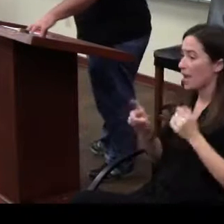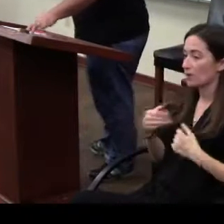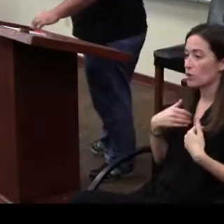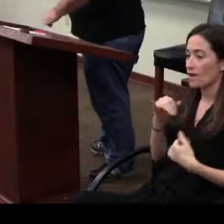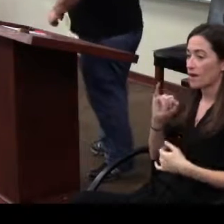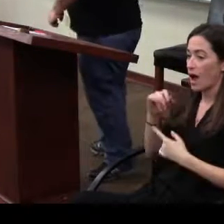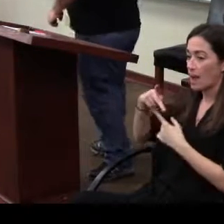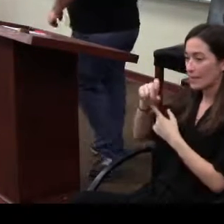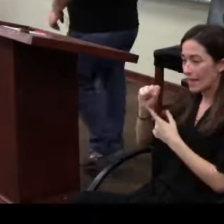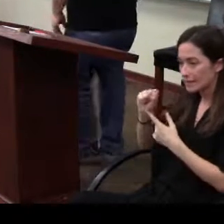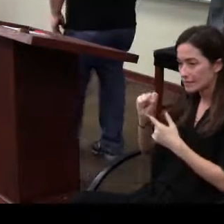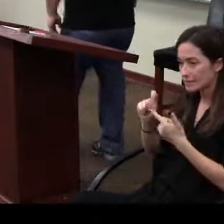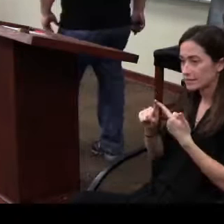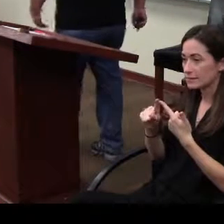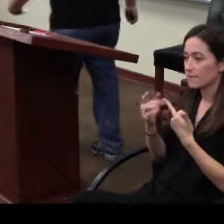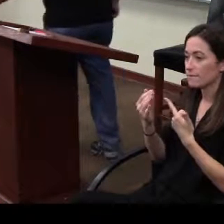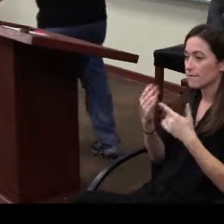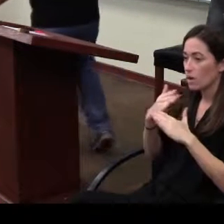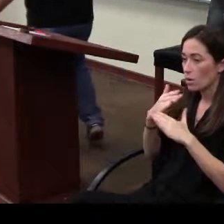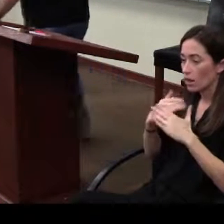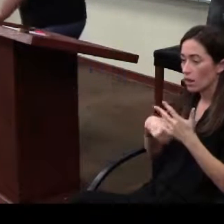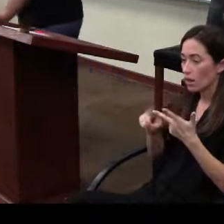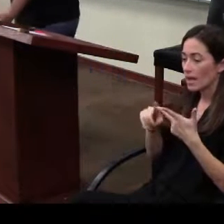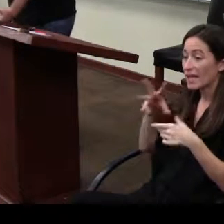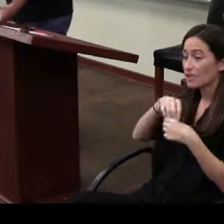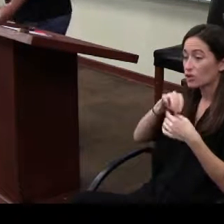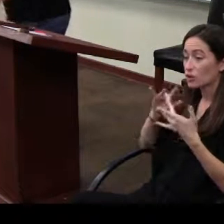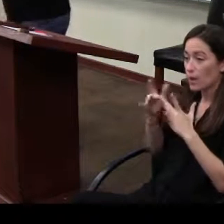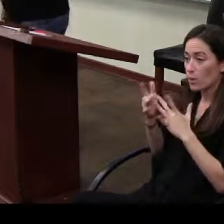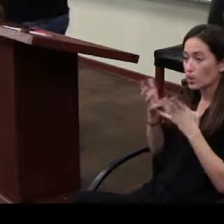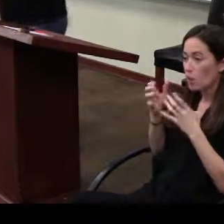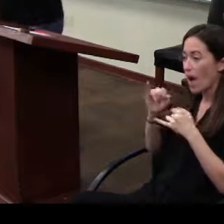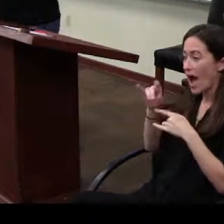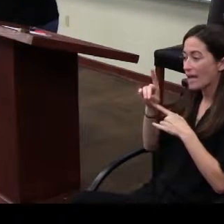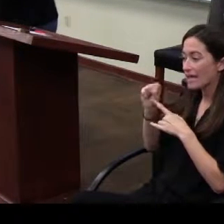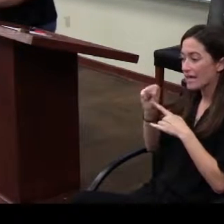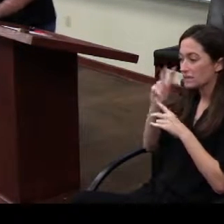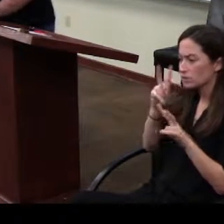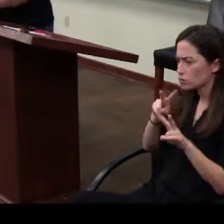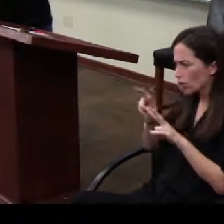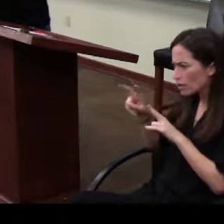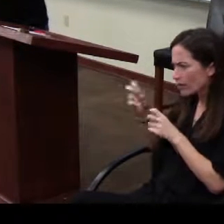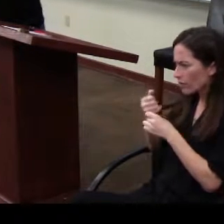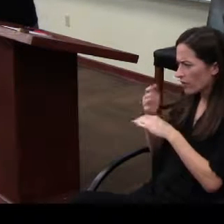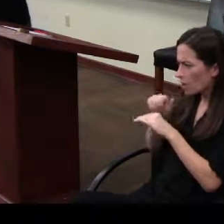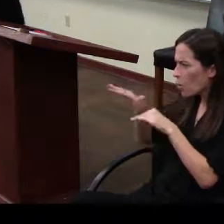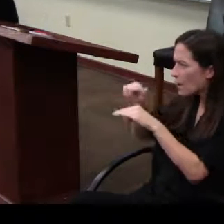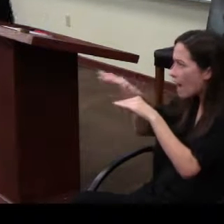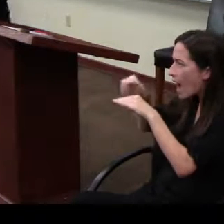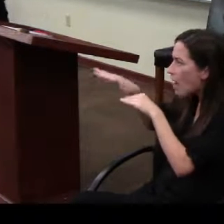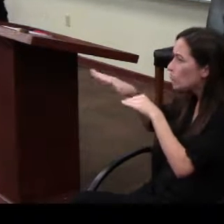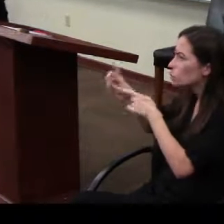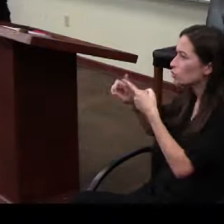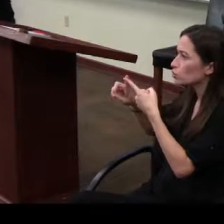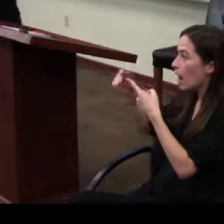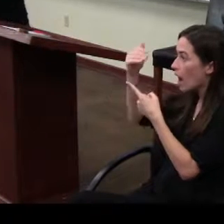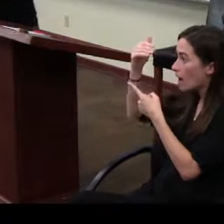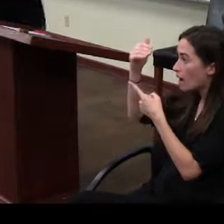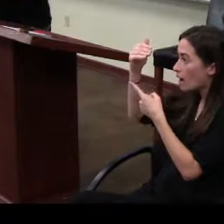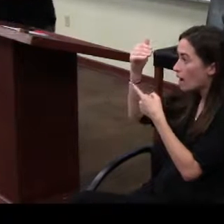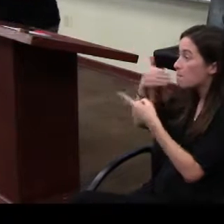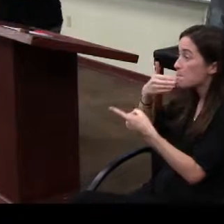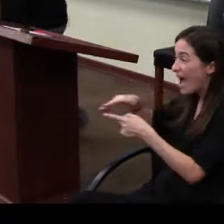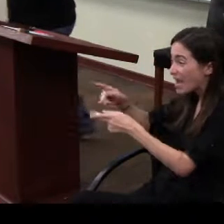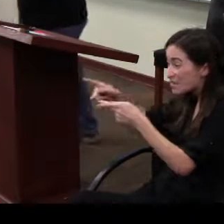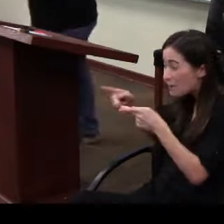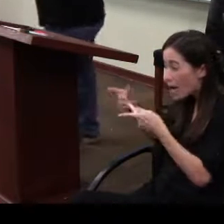your firewall out there. Your internal network, you want IDSs to look at things. If stuff is going out and it's going to known bad spots that